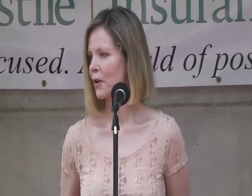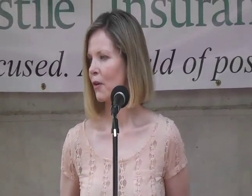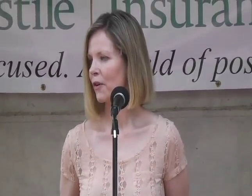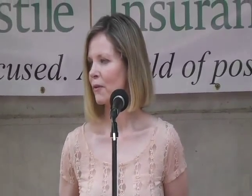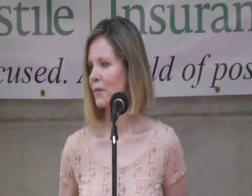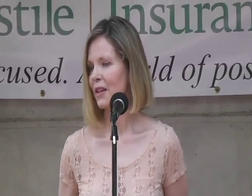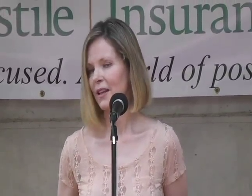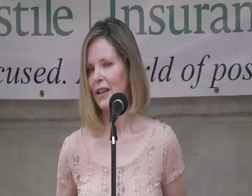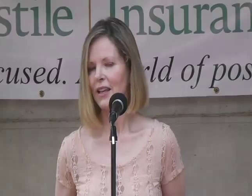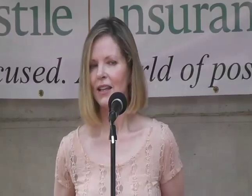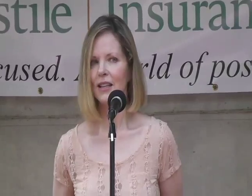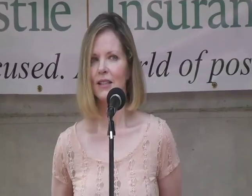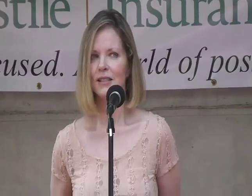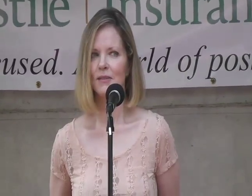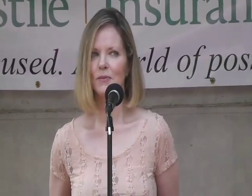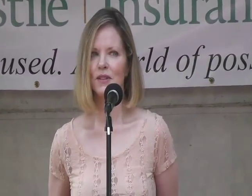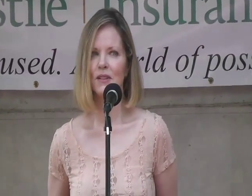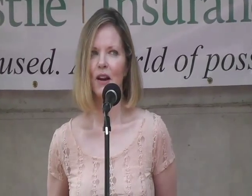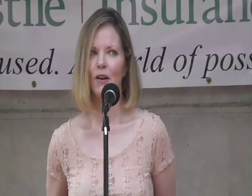grow up.